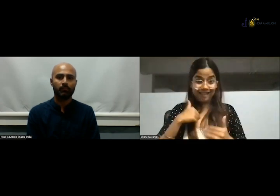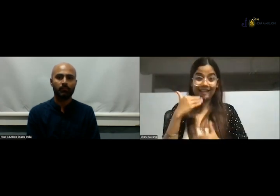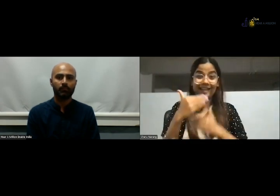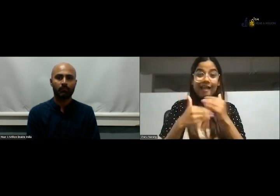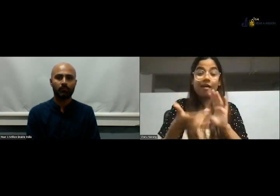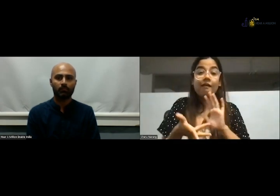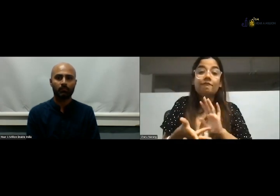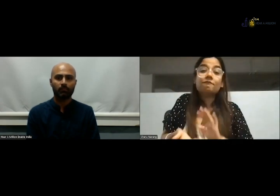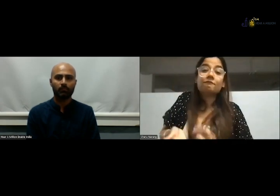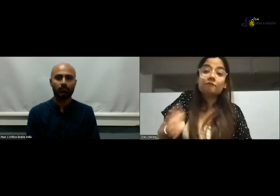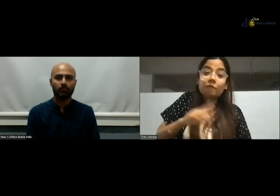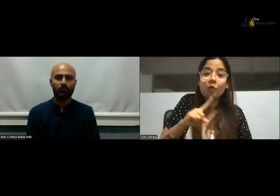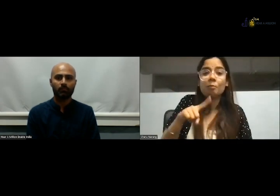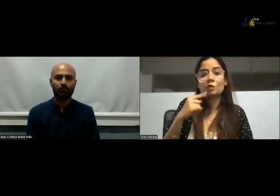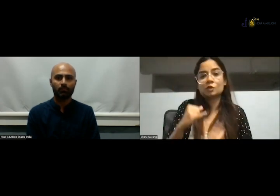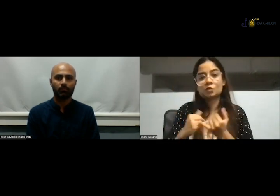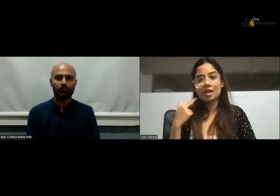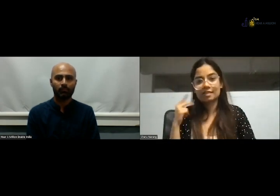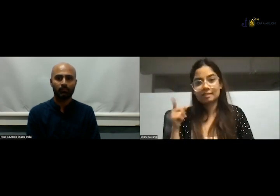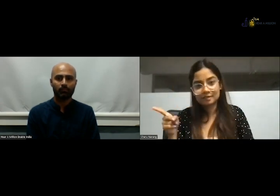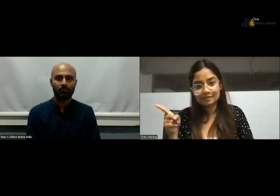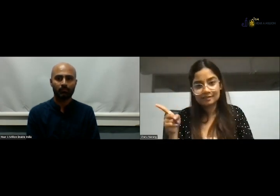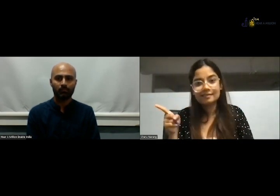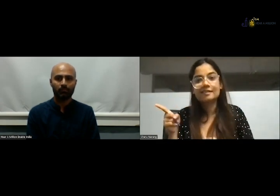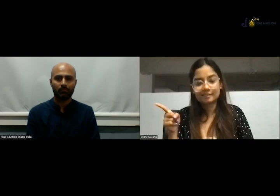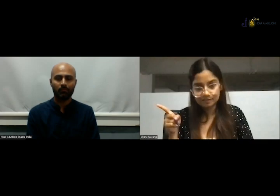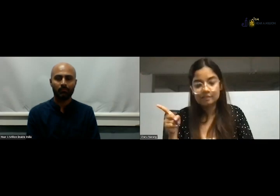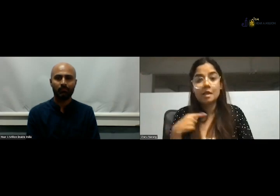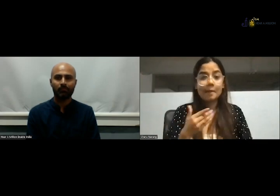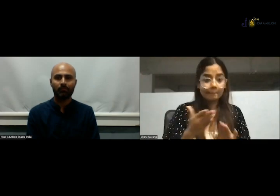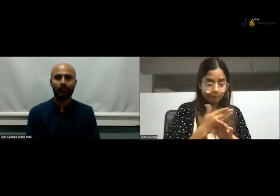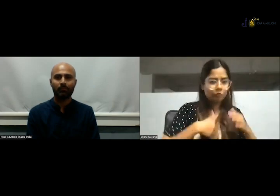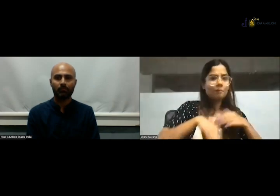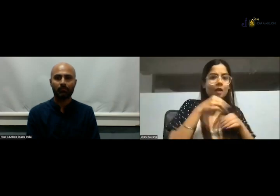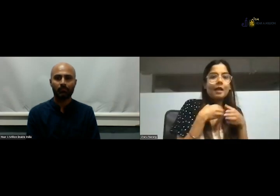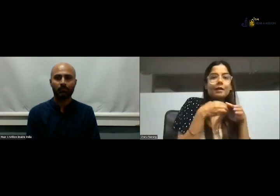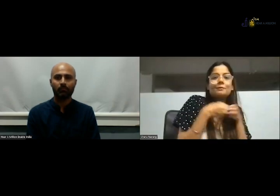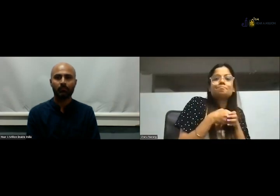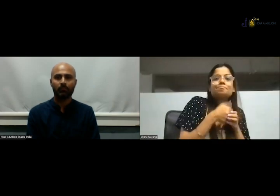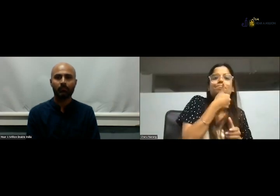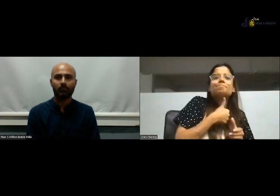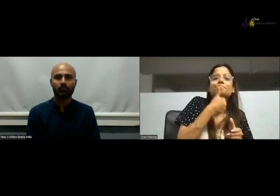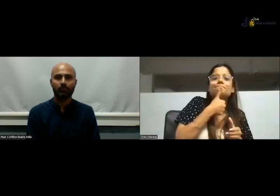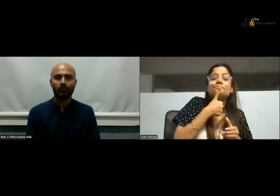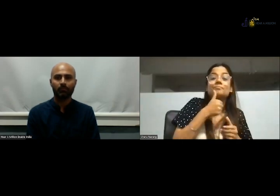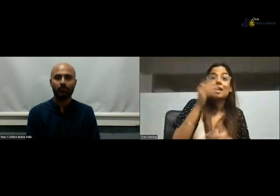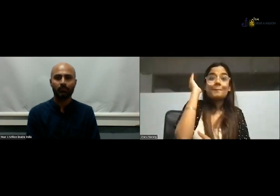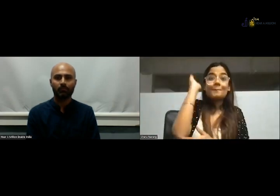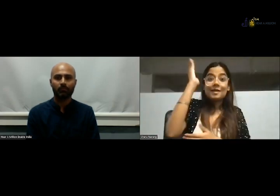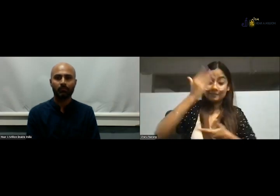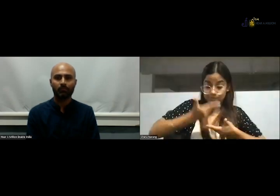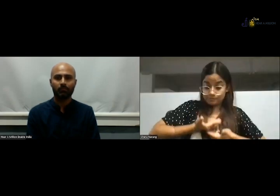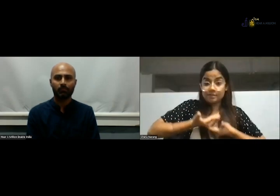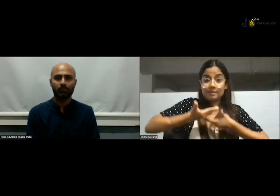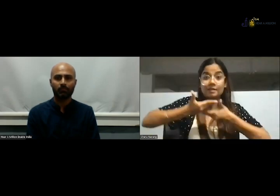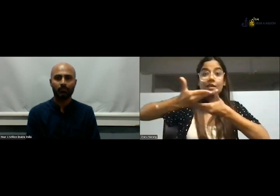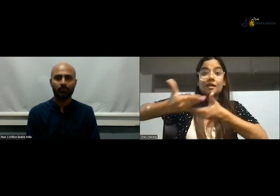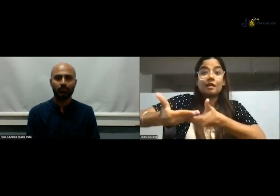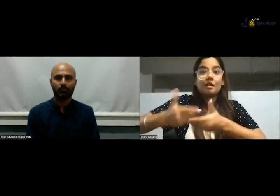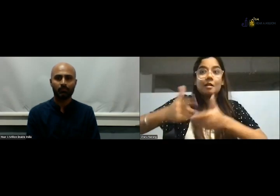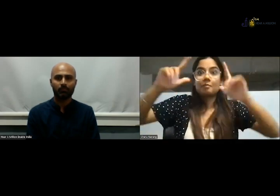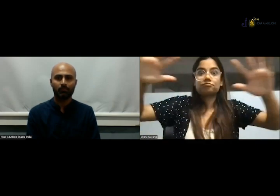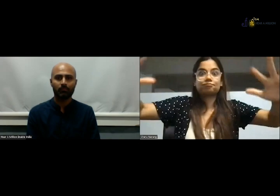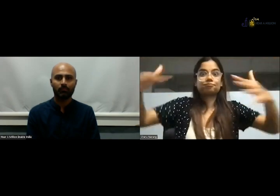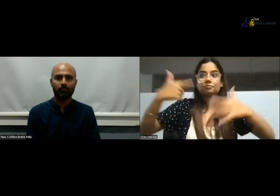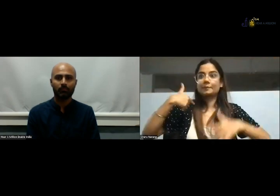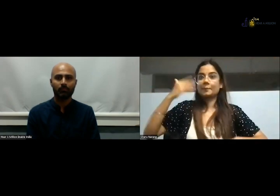Whether it was a definite program or any program, she was always with us. She led me to, do all